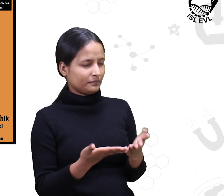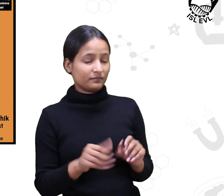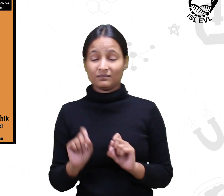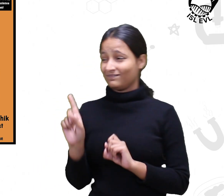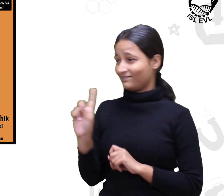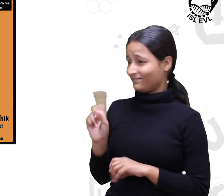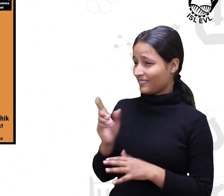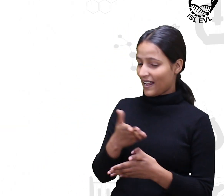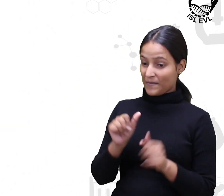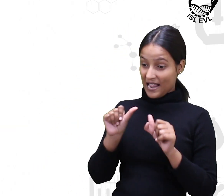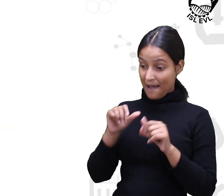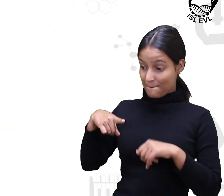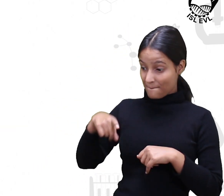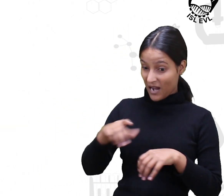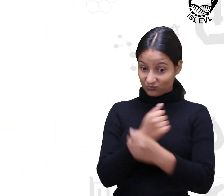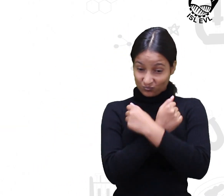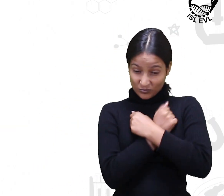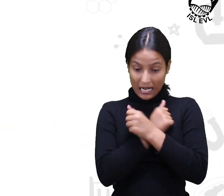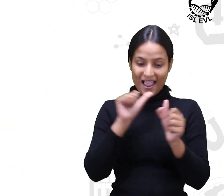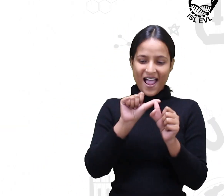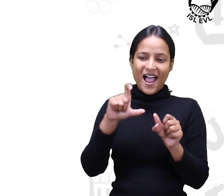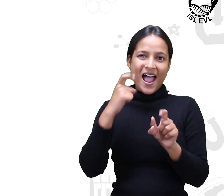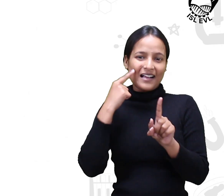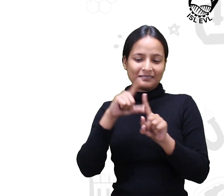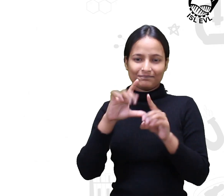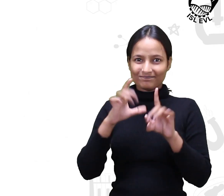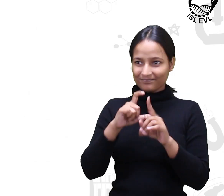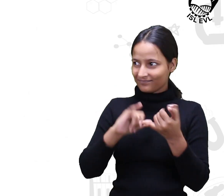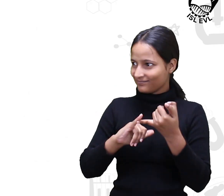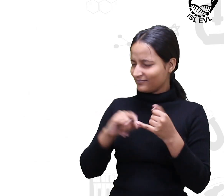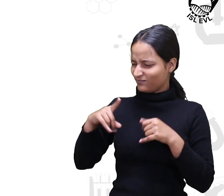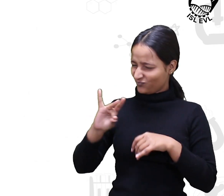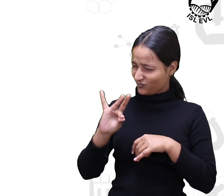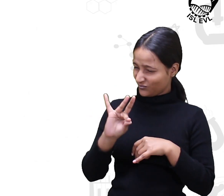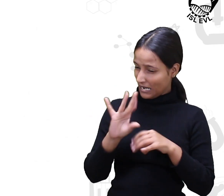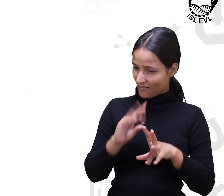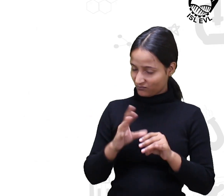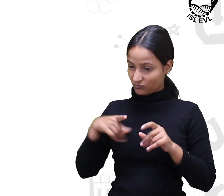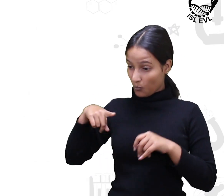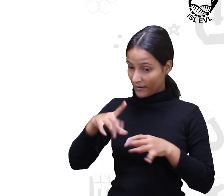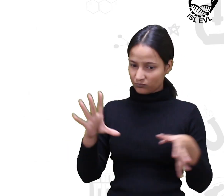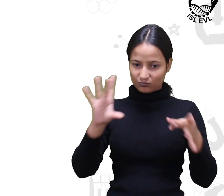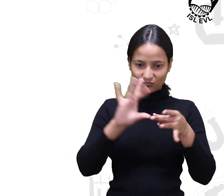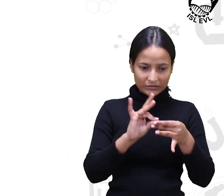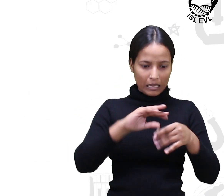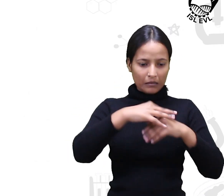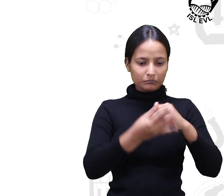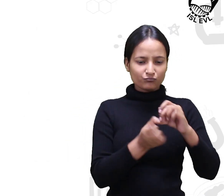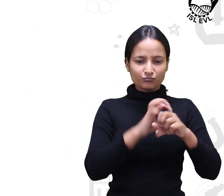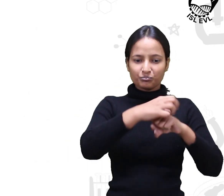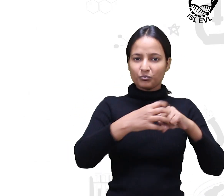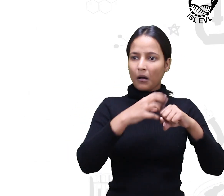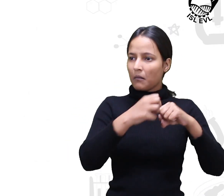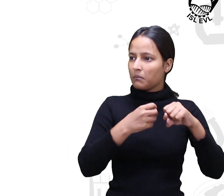produce even more different kinds of acids, in turn attracting more acid-loving microbes. So now